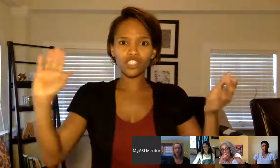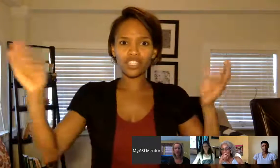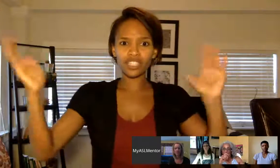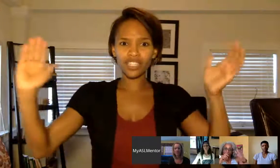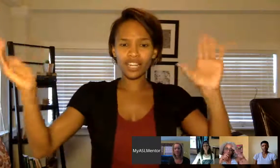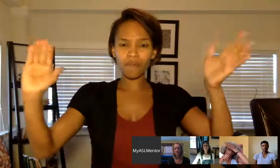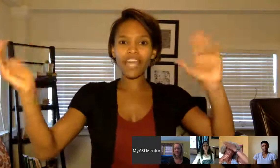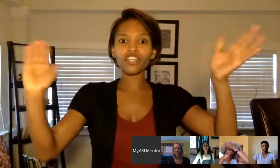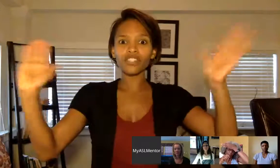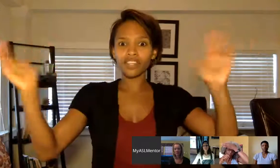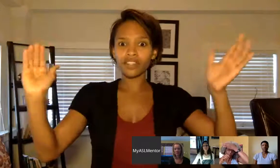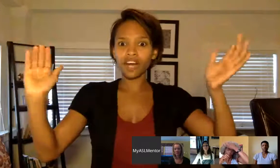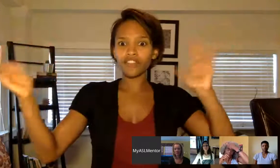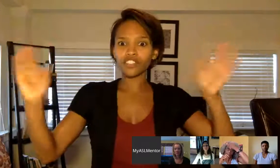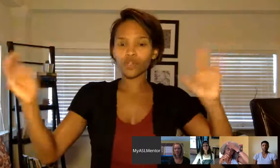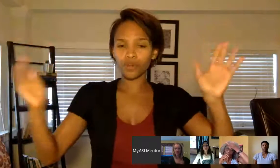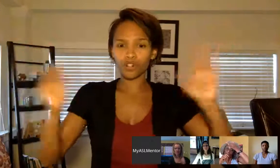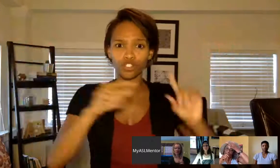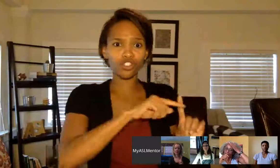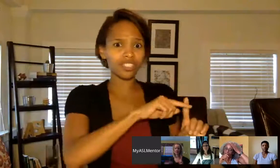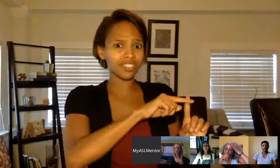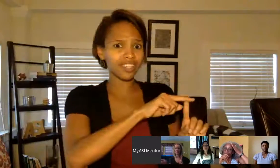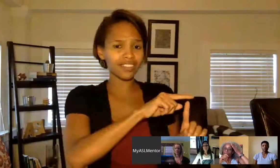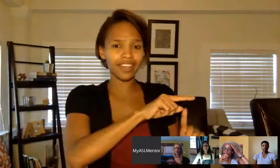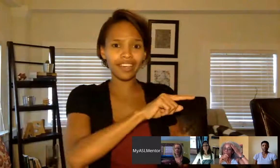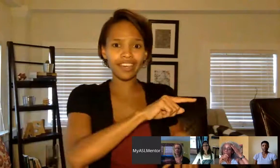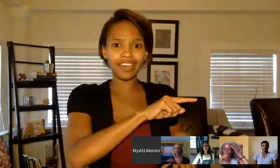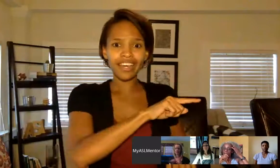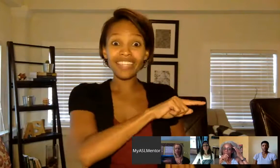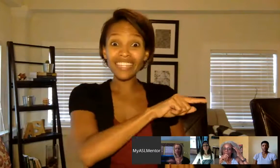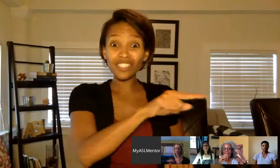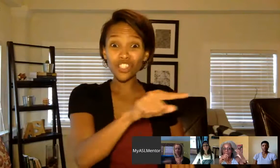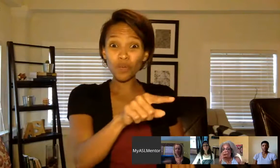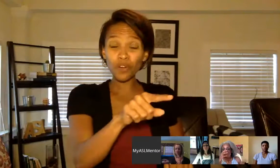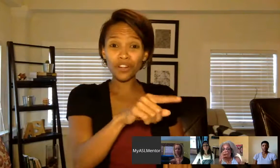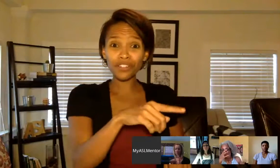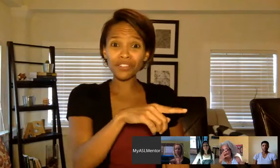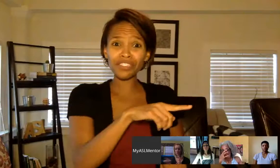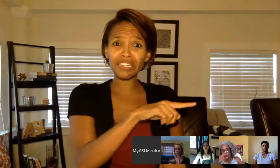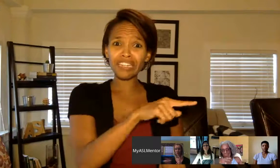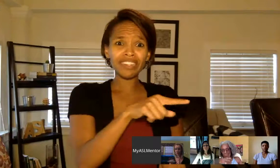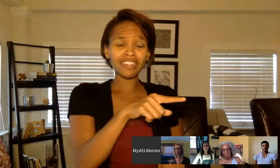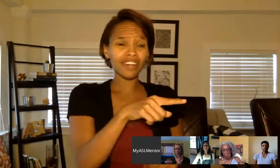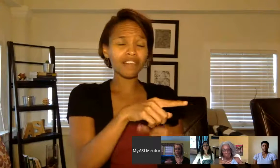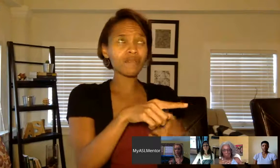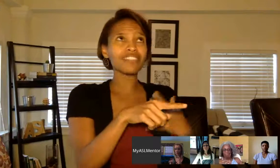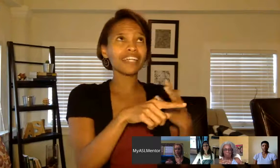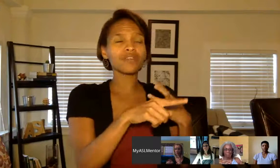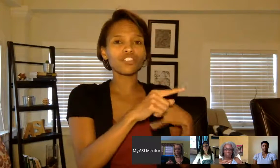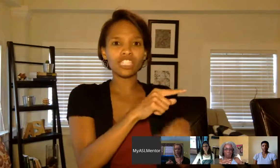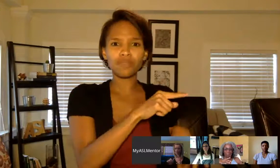of the comparison of interpreters. So she says, like, these interpreters, I don't remember exactly what she says, but